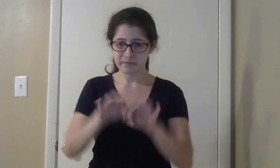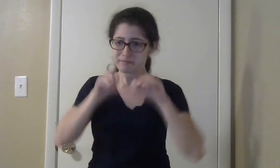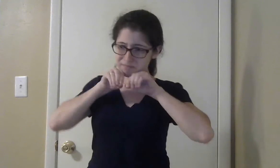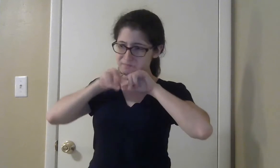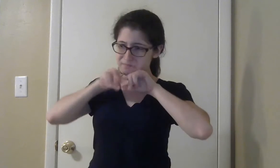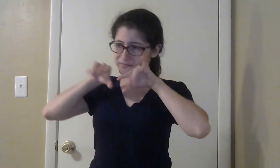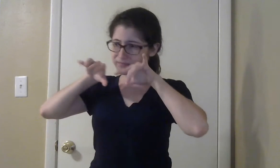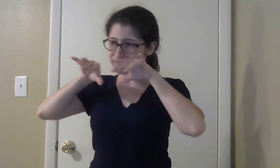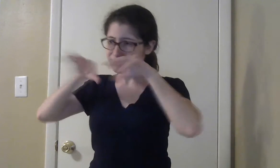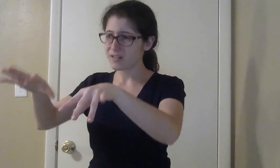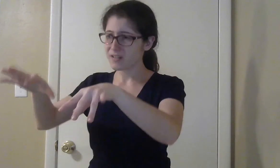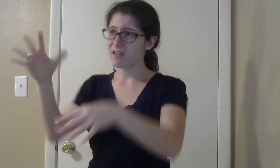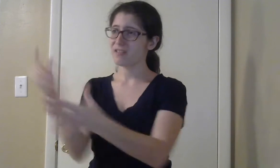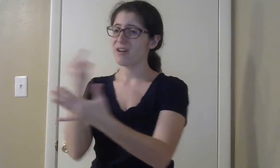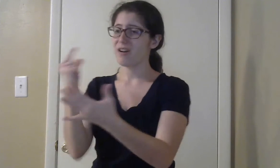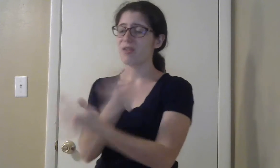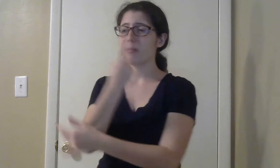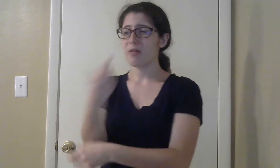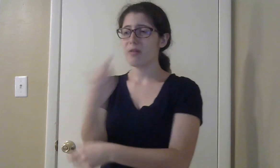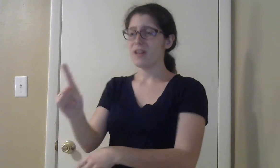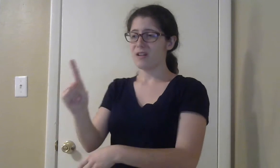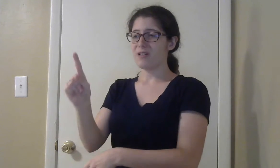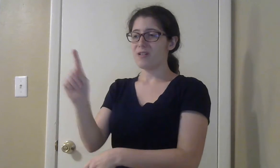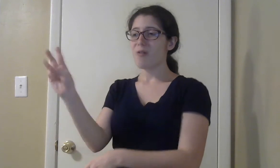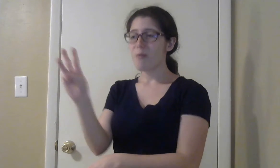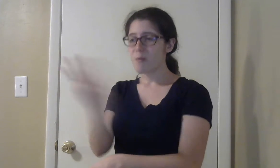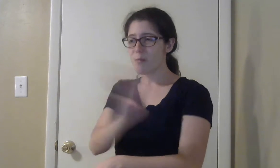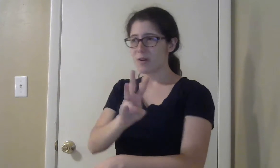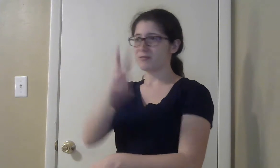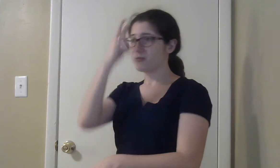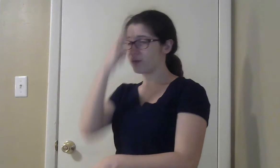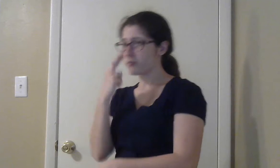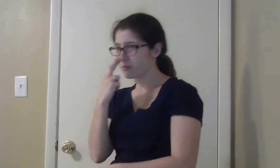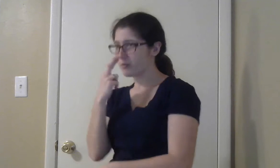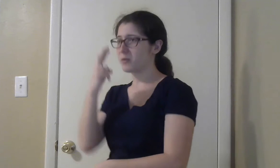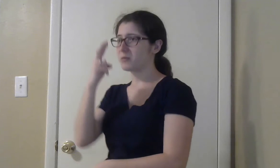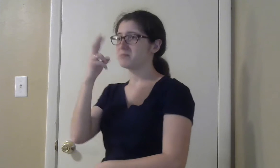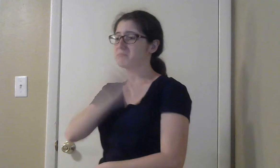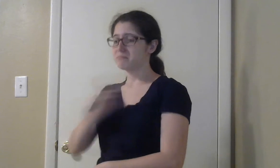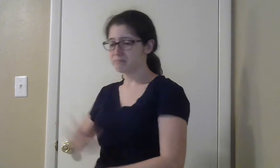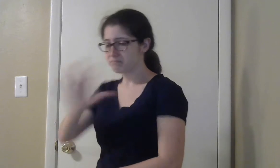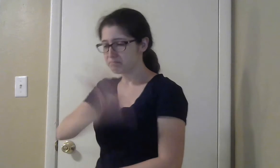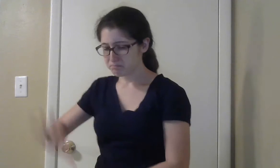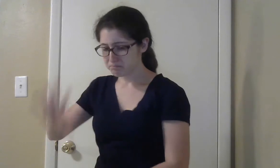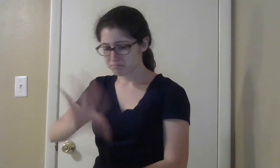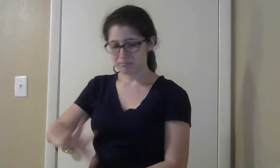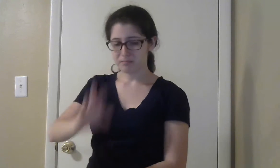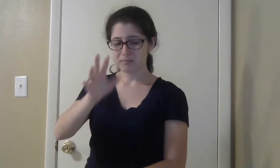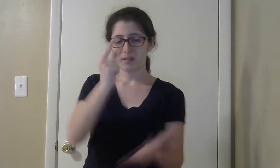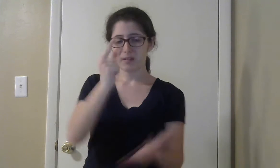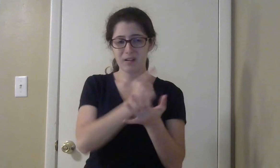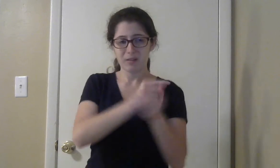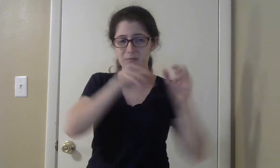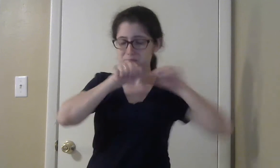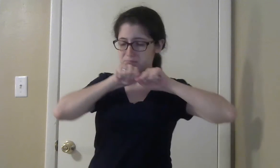Empire, and nothing in the world has ever been the same since that breakthrough. So let me summarize